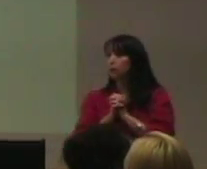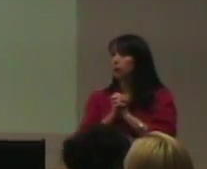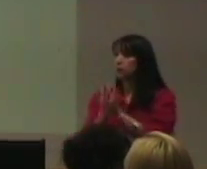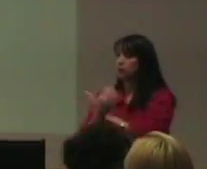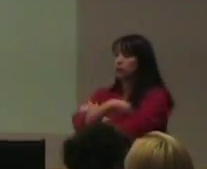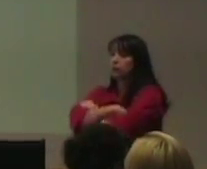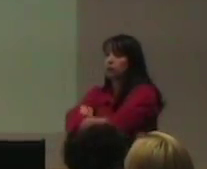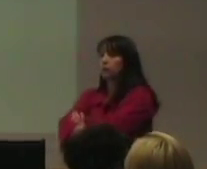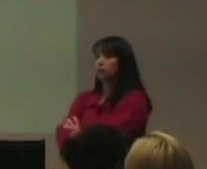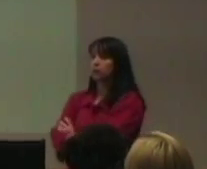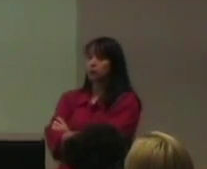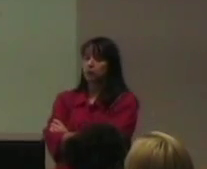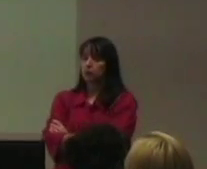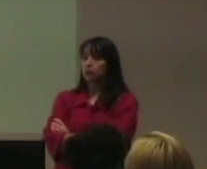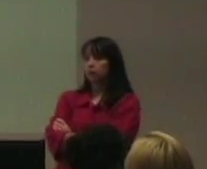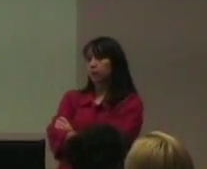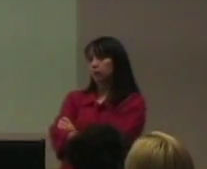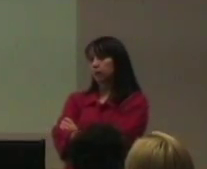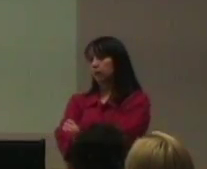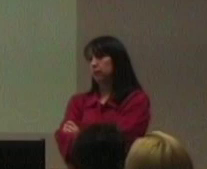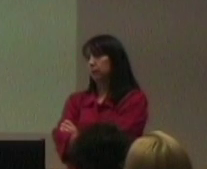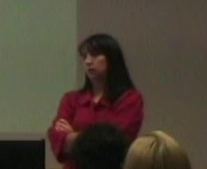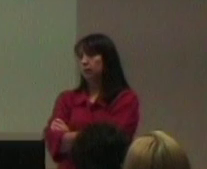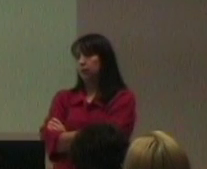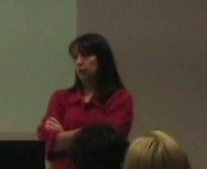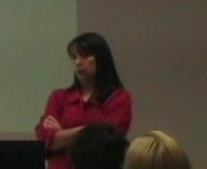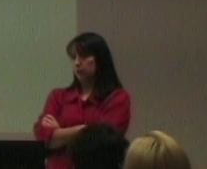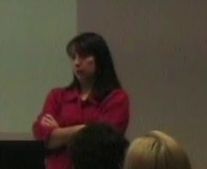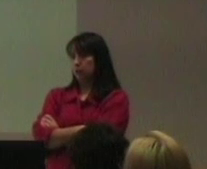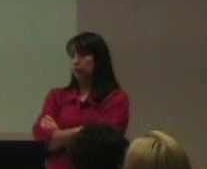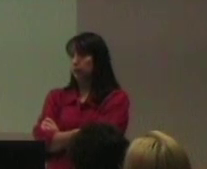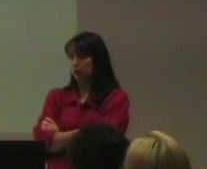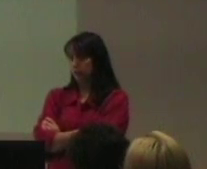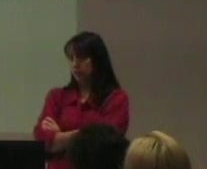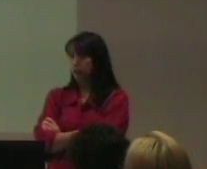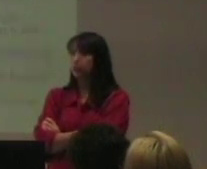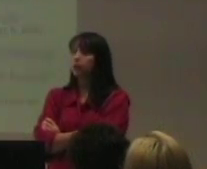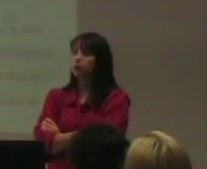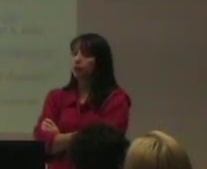A little credit to the people who have helped us put this together.